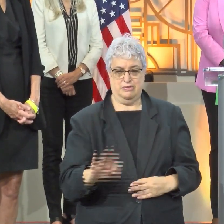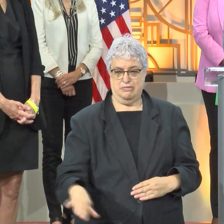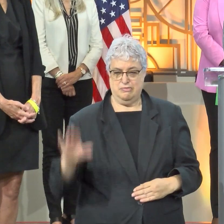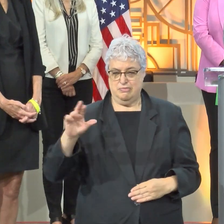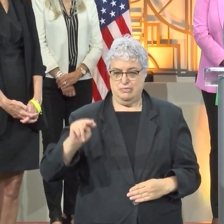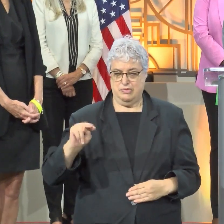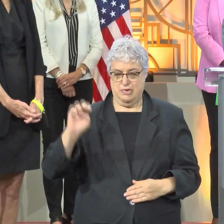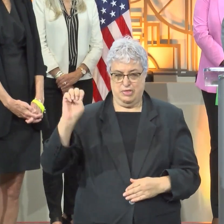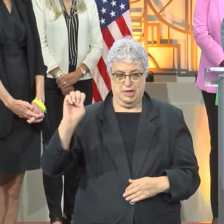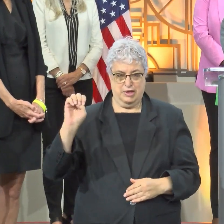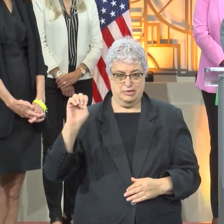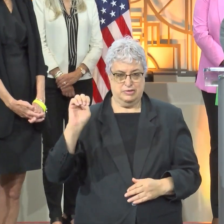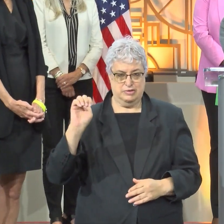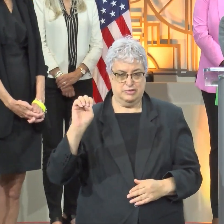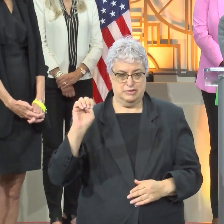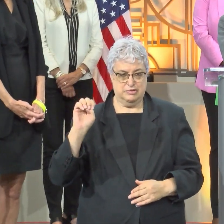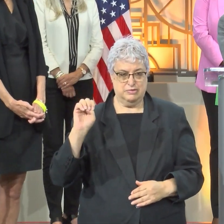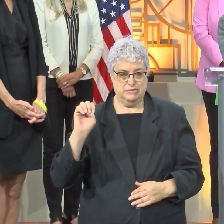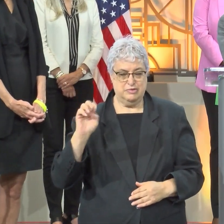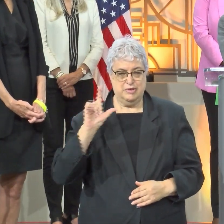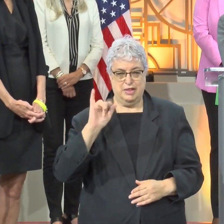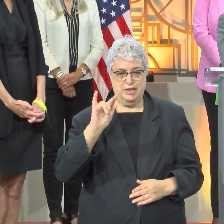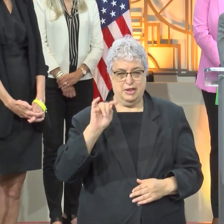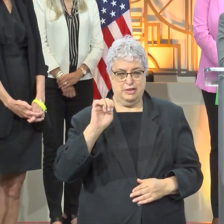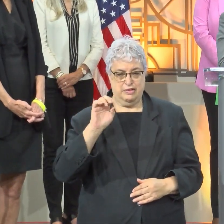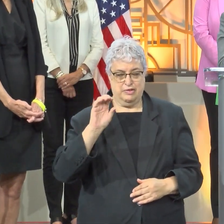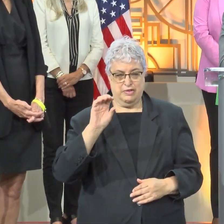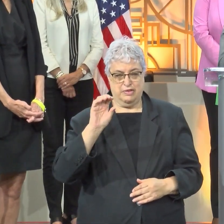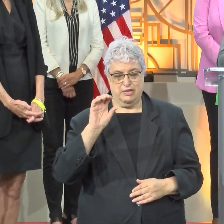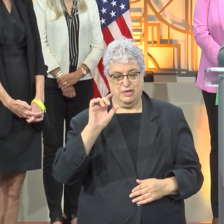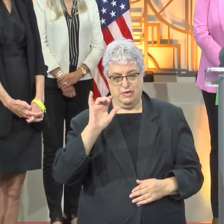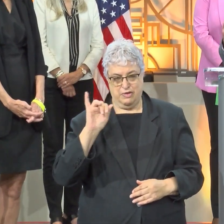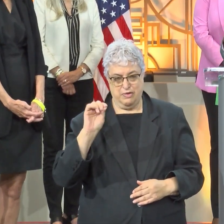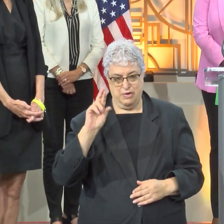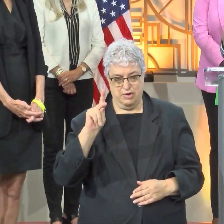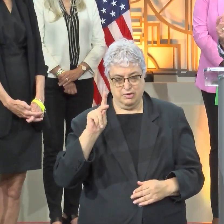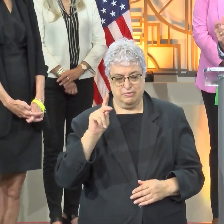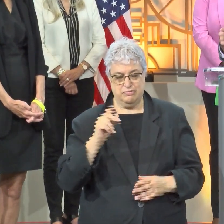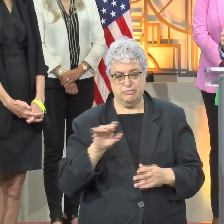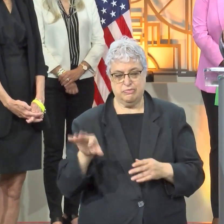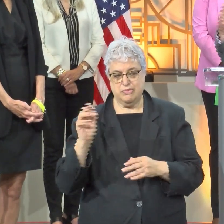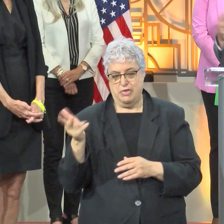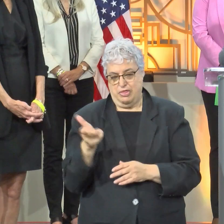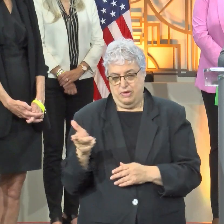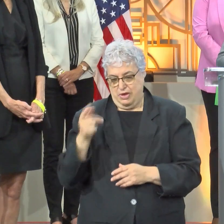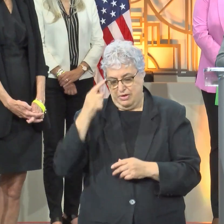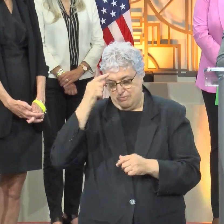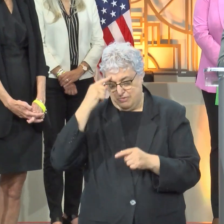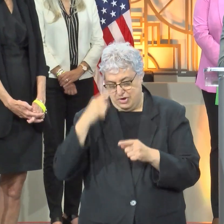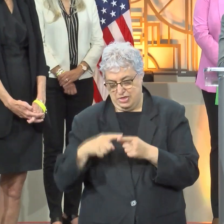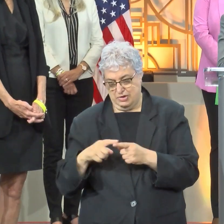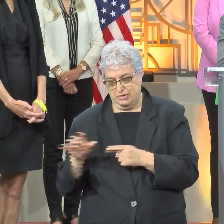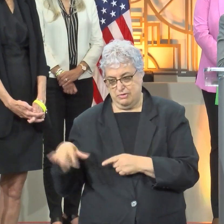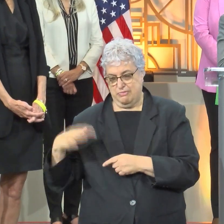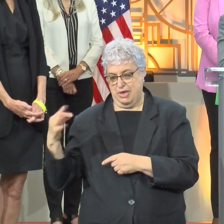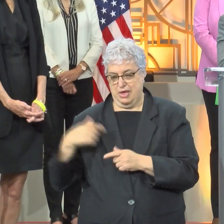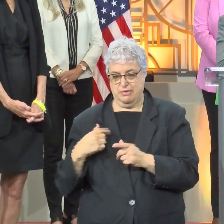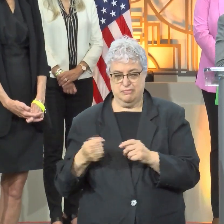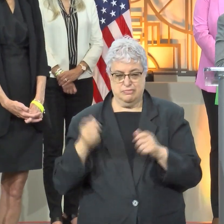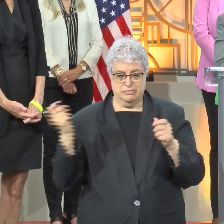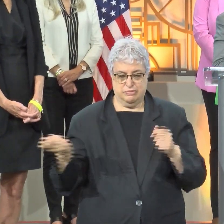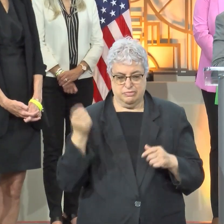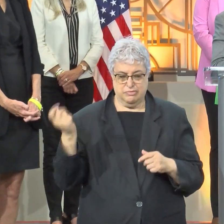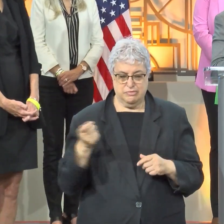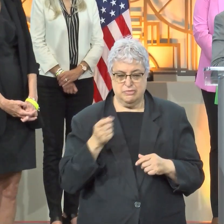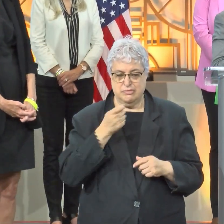there on the northeast side of town, over on Little York Road. My dad was picking up my three brothers and I from school, and we're driving home. I rolled down the window